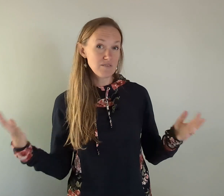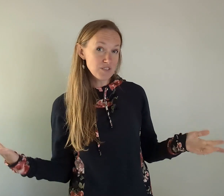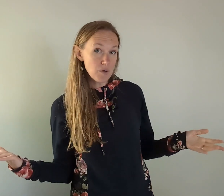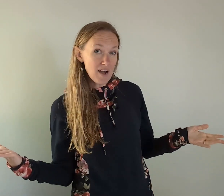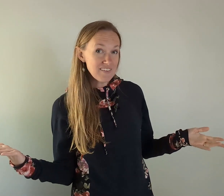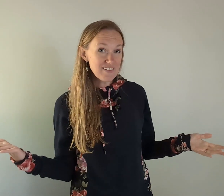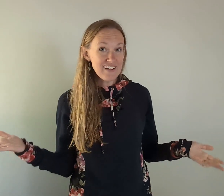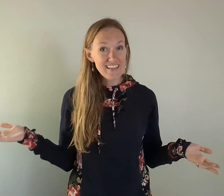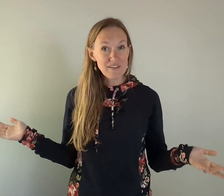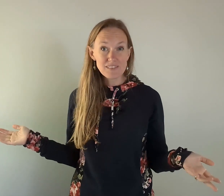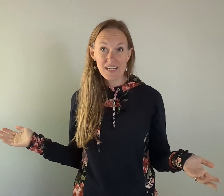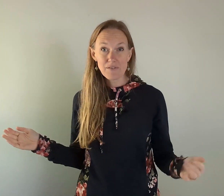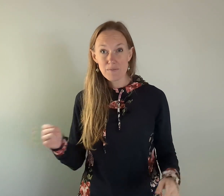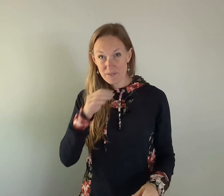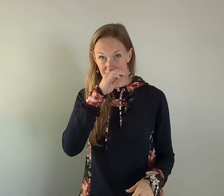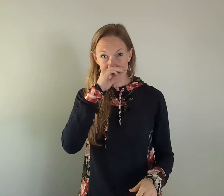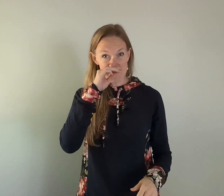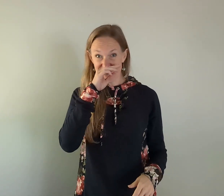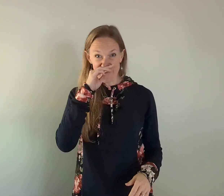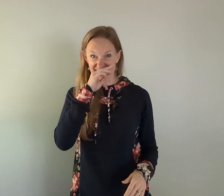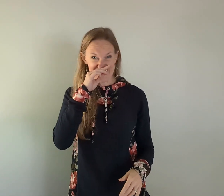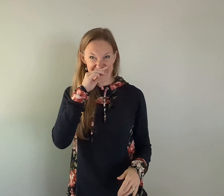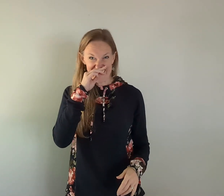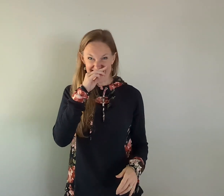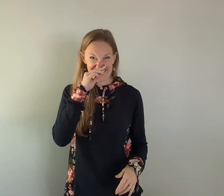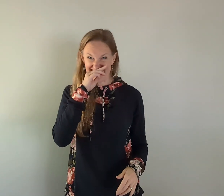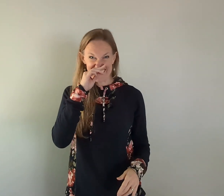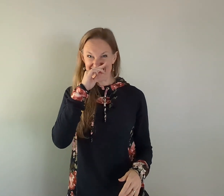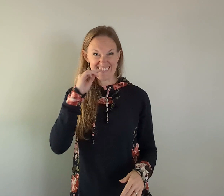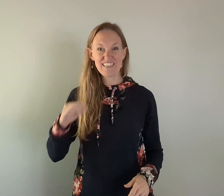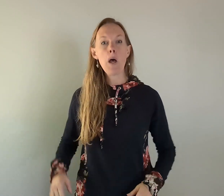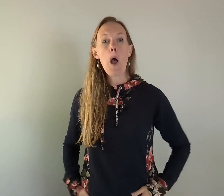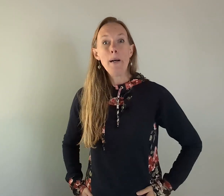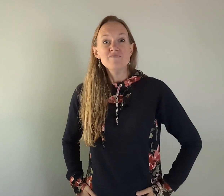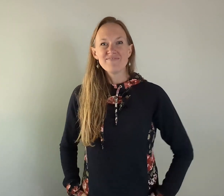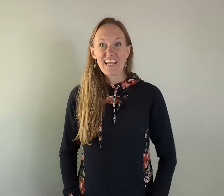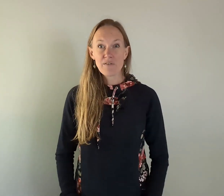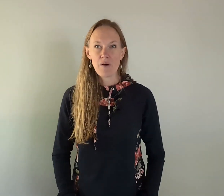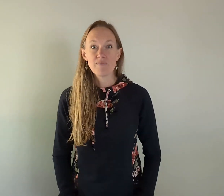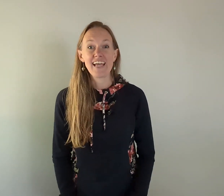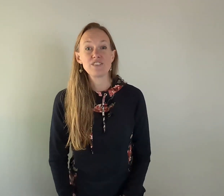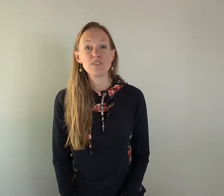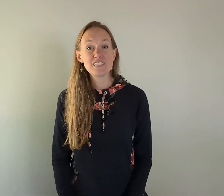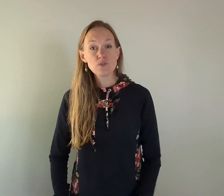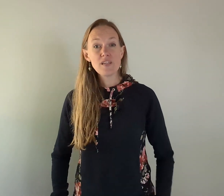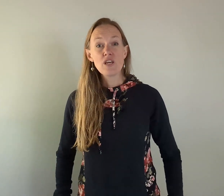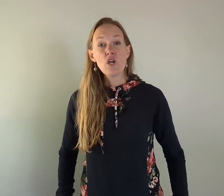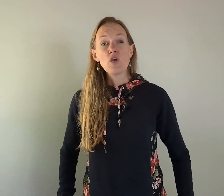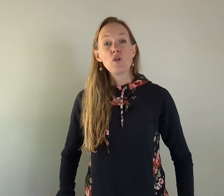we'll do a walkthrough, and then we'll sign with the music. Okay, sorry, itchy nose, itchy nose. Here we go. Okay, so it starts with,